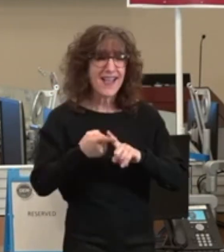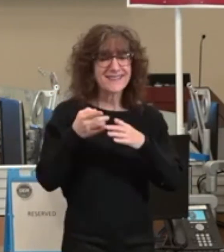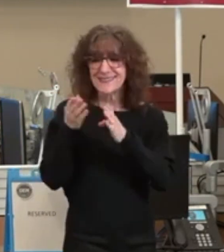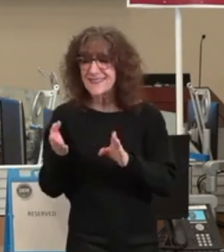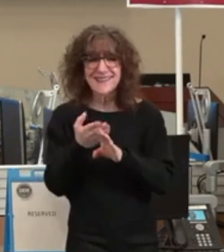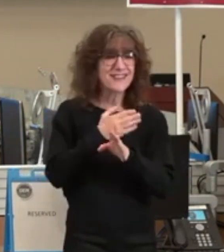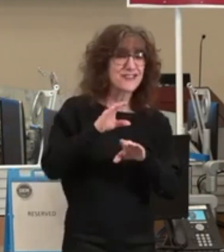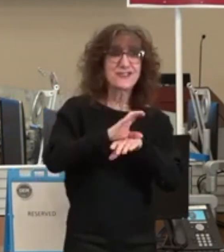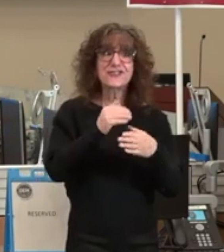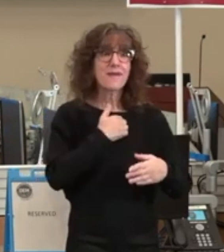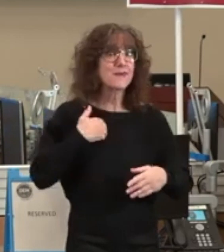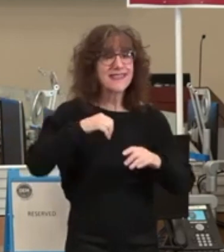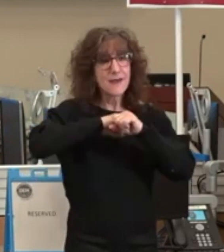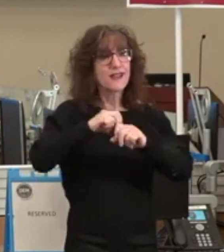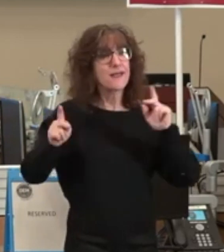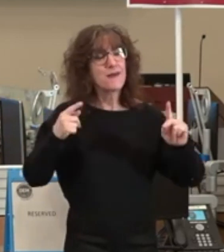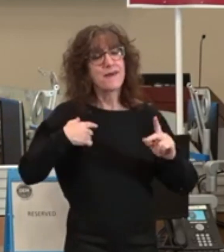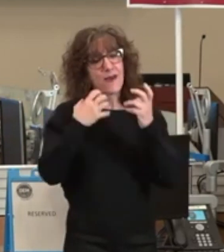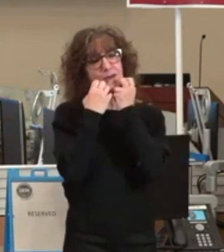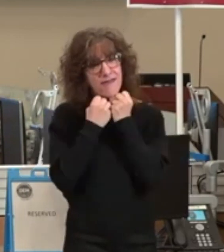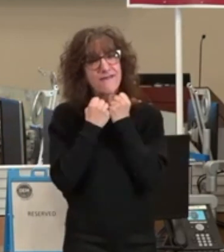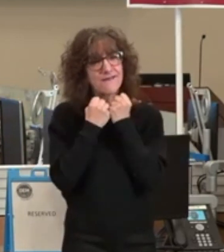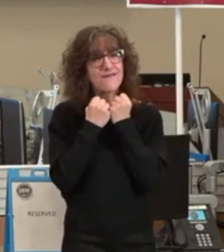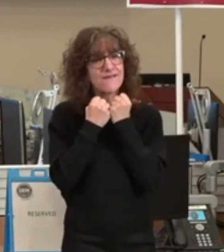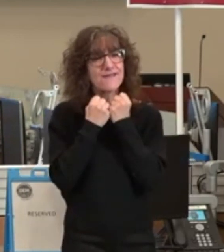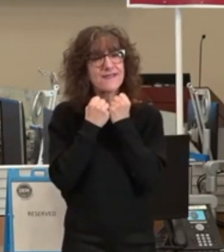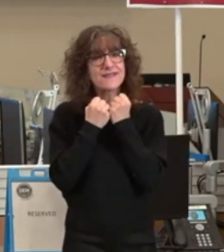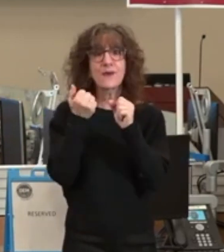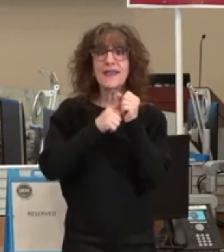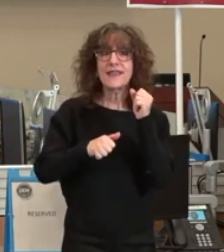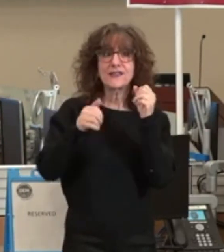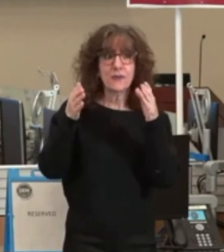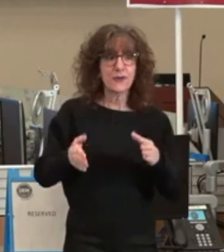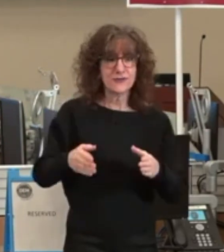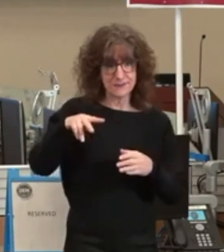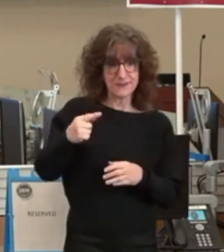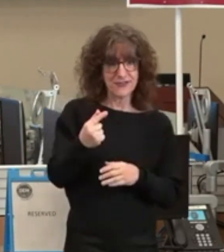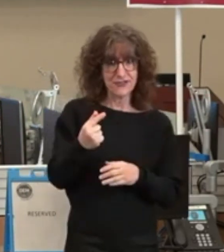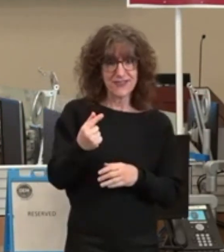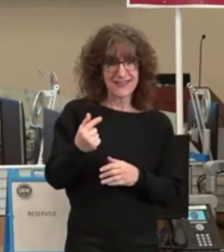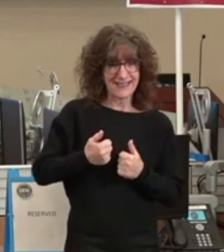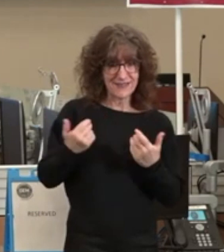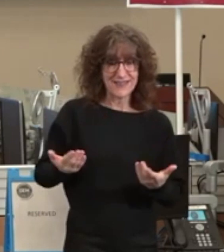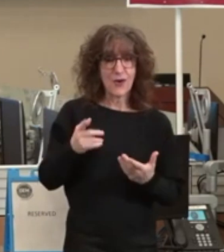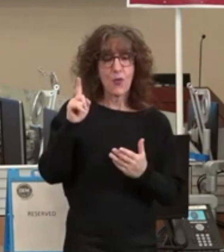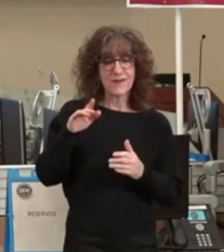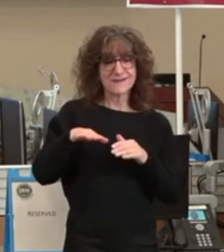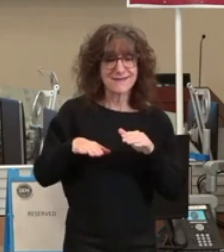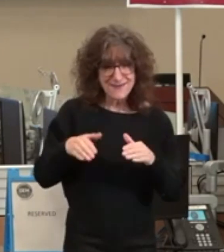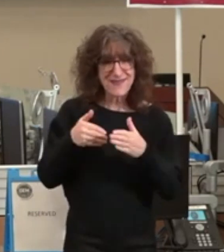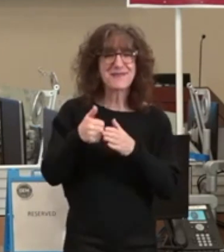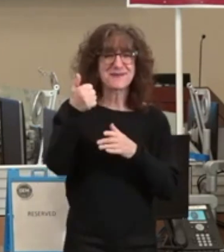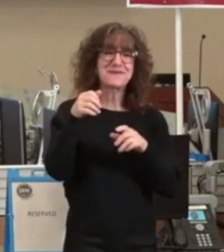our church members, they protect the people that we love. And so each Prince Georgian that gets vaccinated puts us one step closer